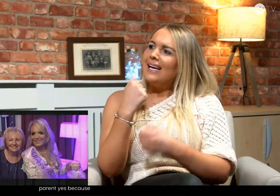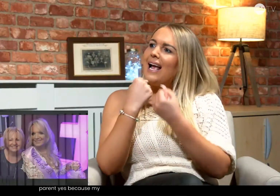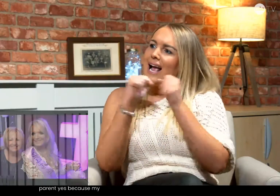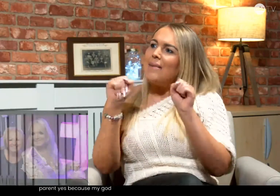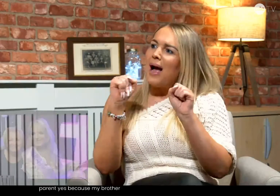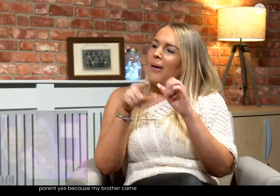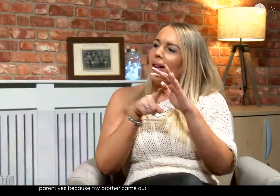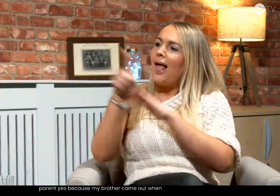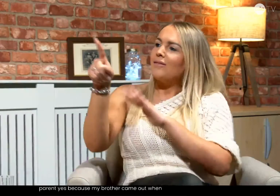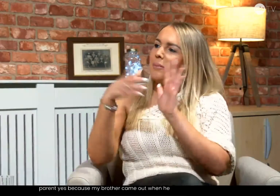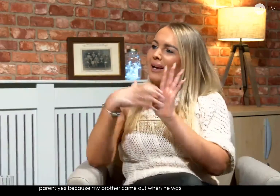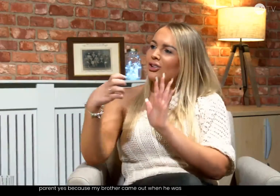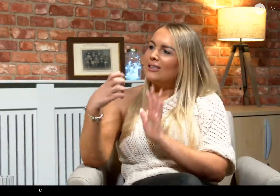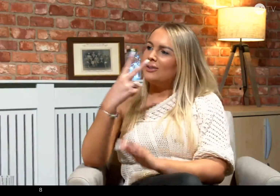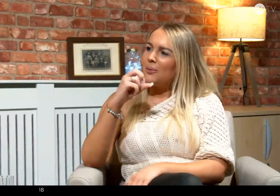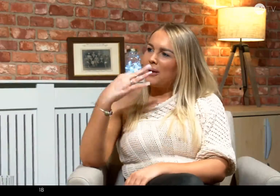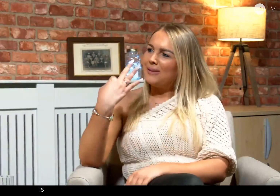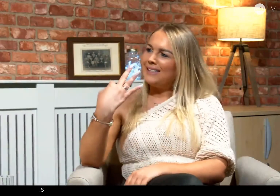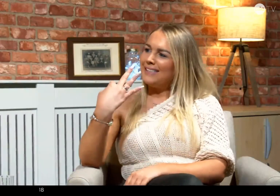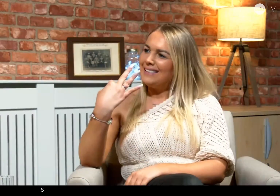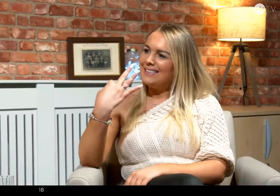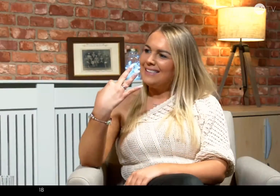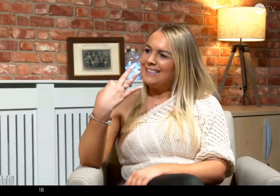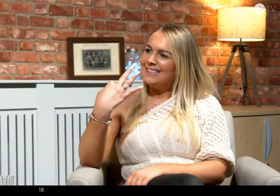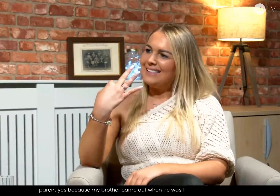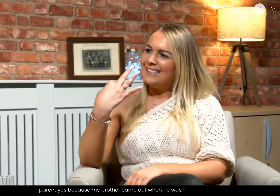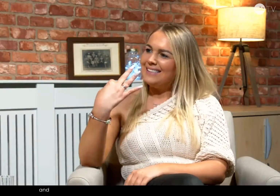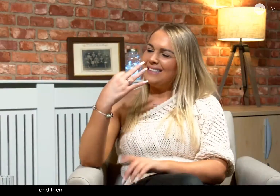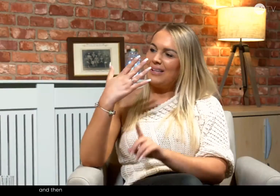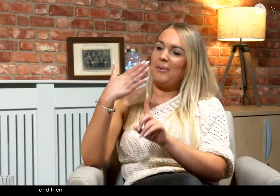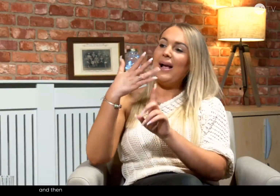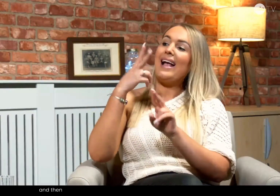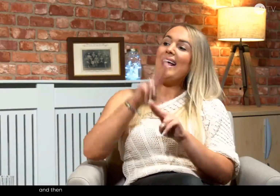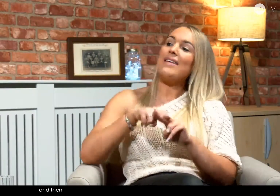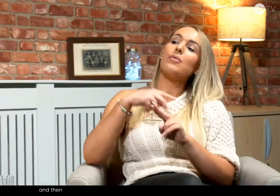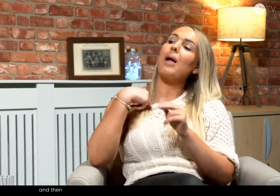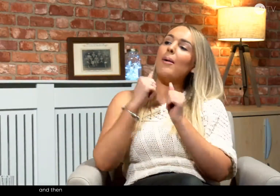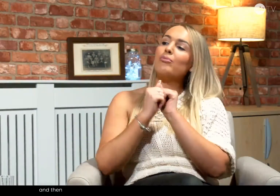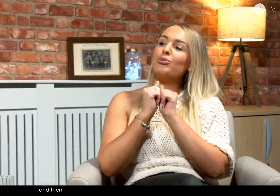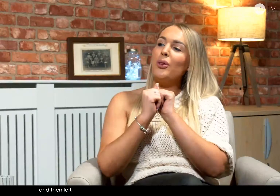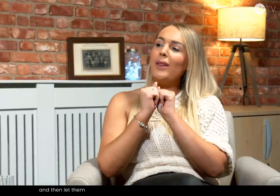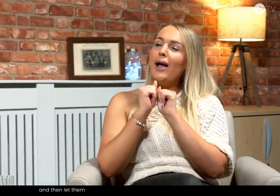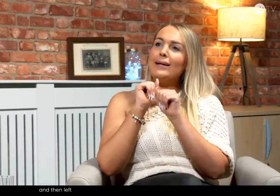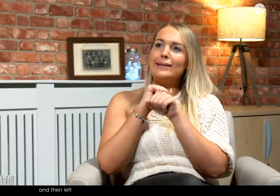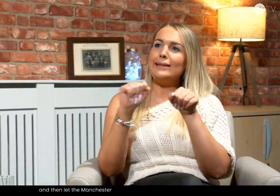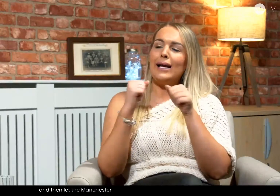18 and then left for Manchester in